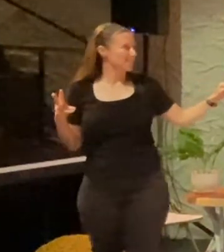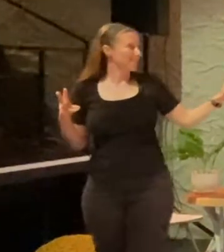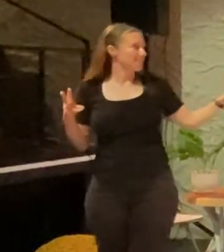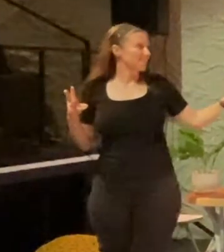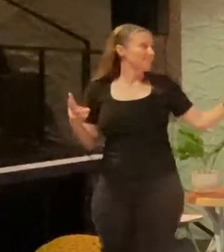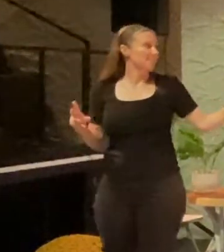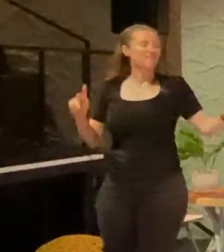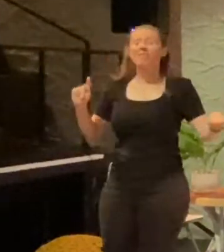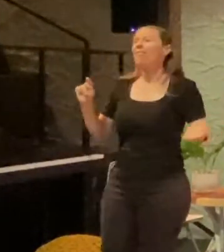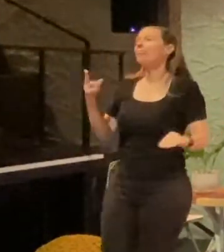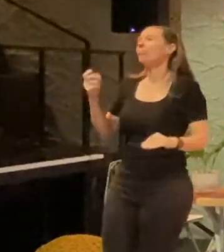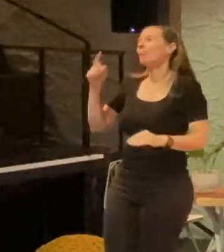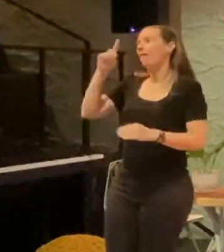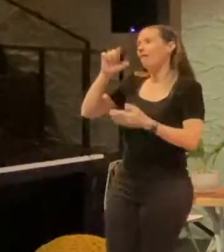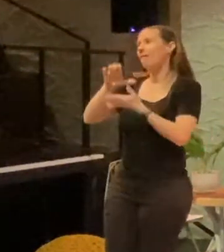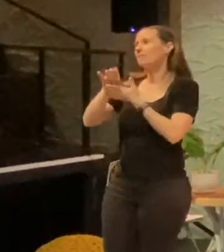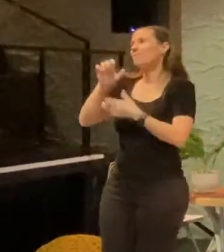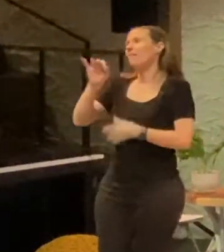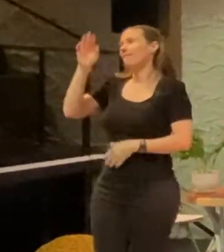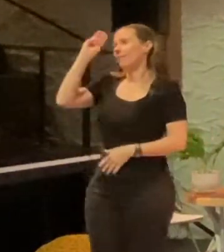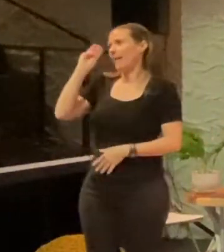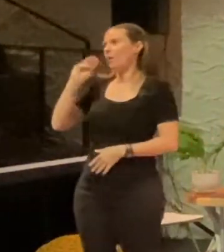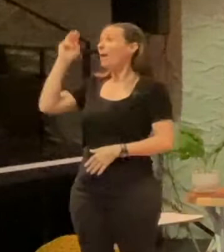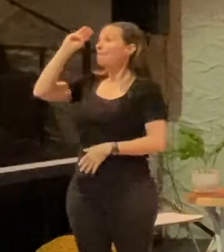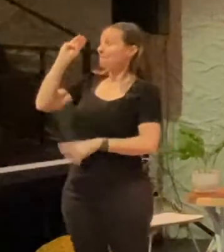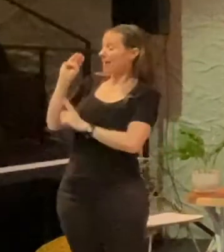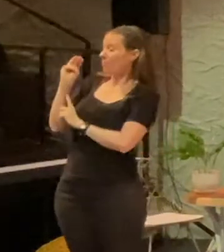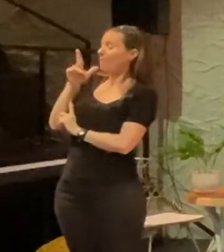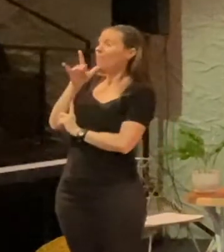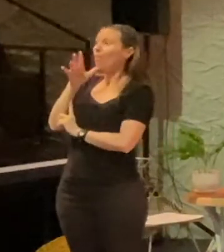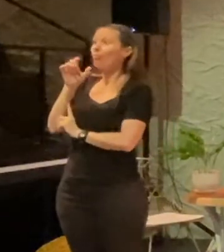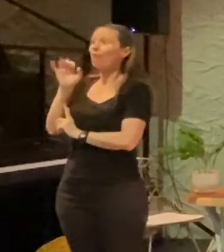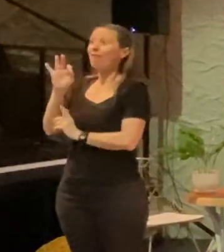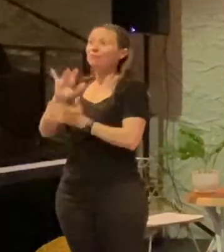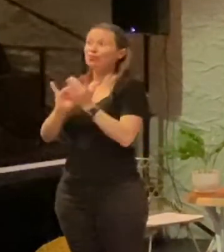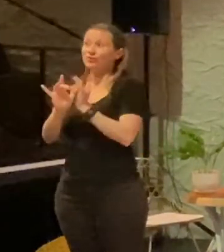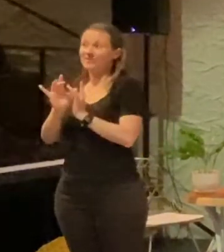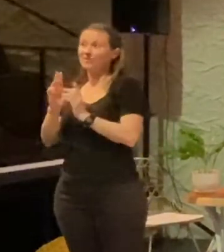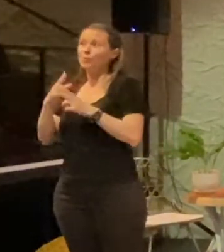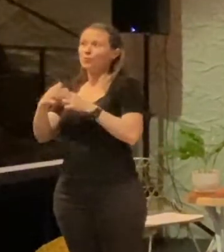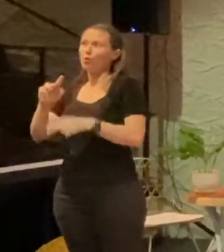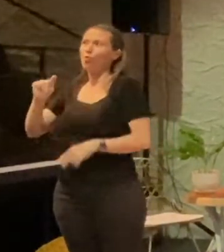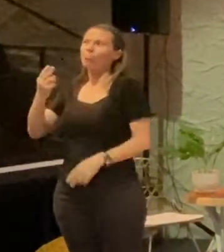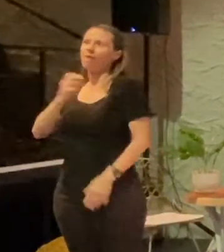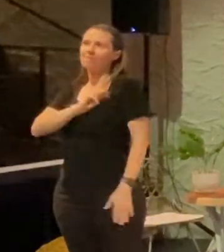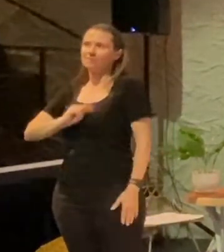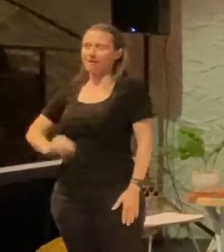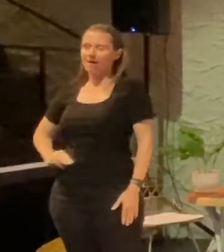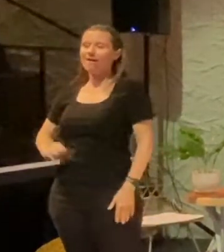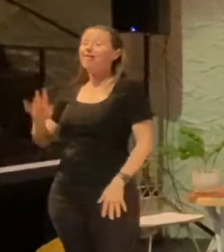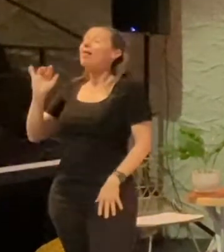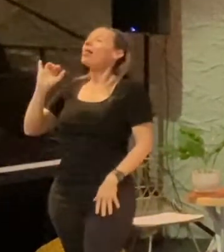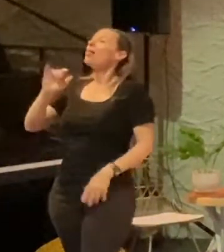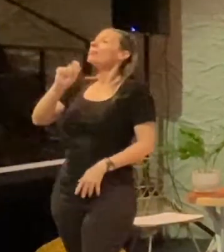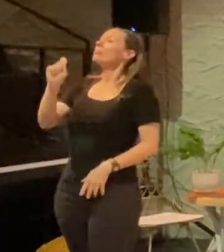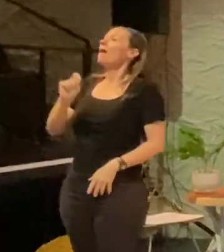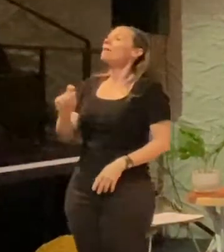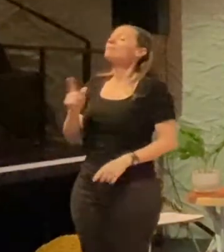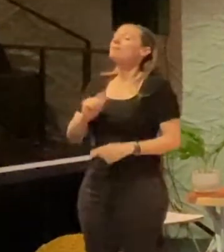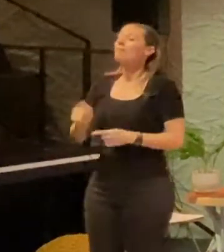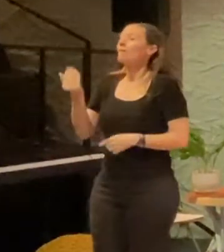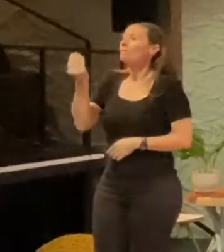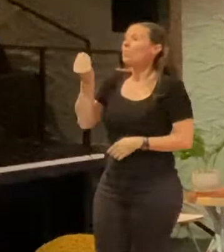husband of Mary, and Mary, the mother of Jesus, who is called the Messiah. And thus the